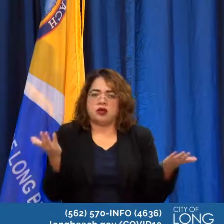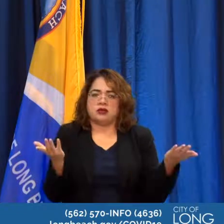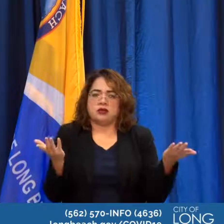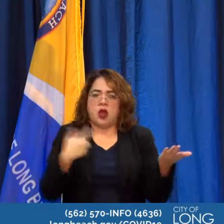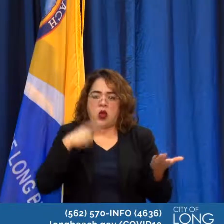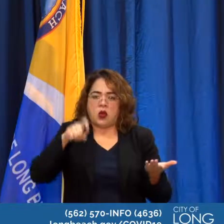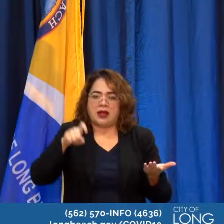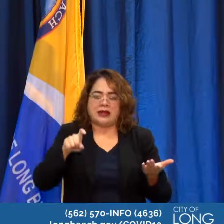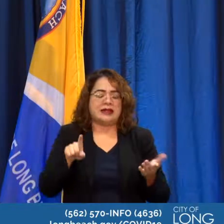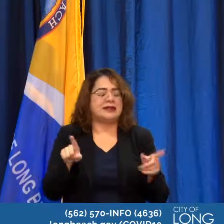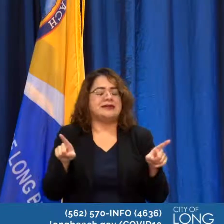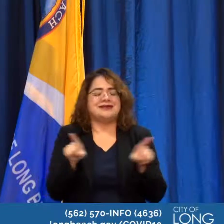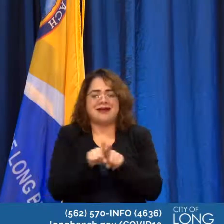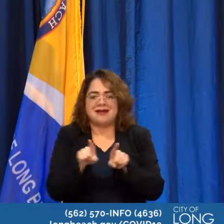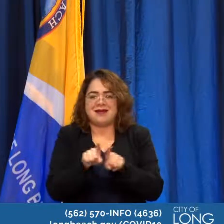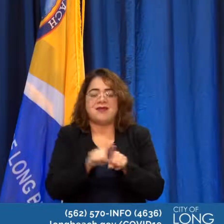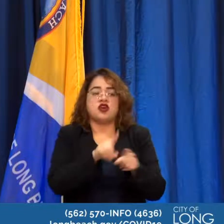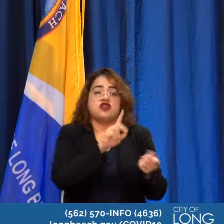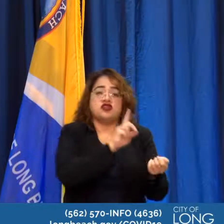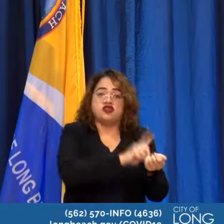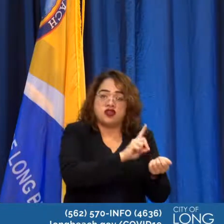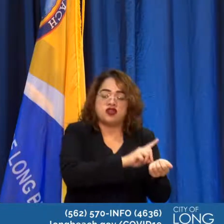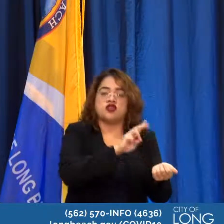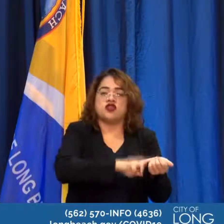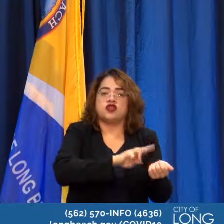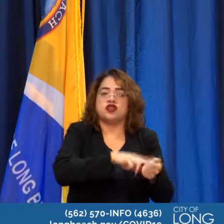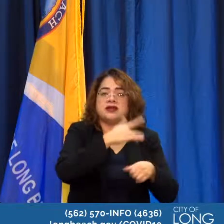beds, then care becomes worse.